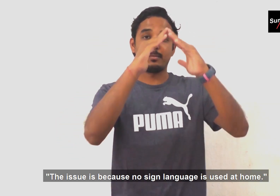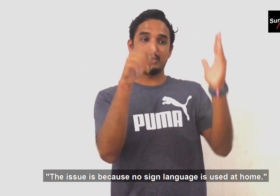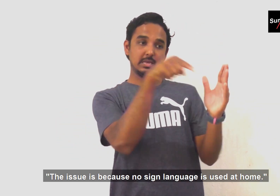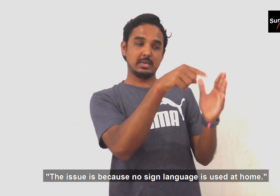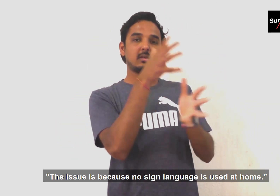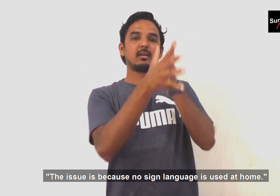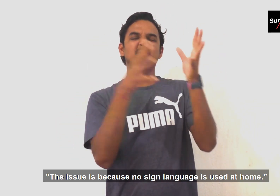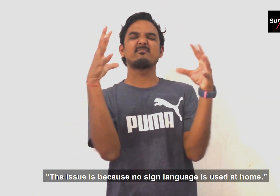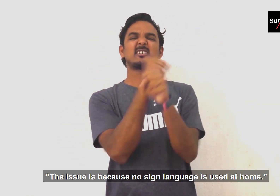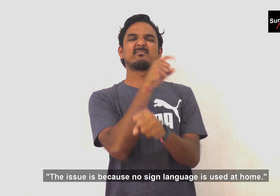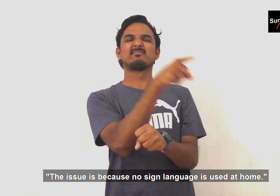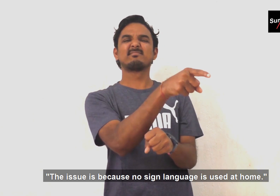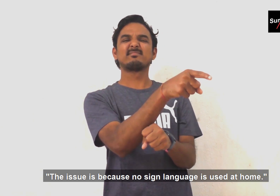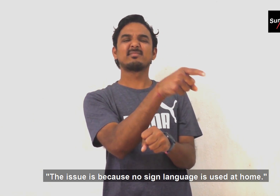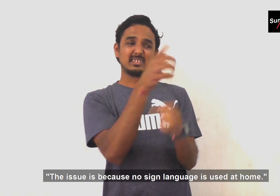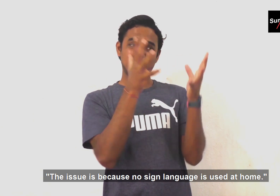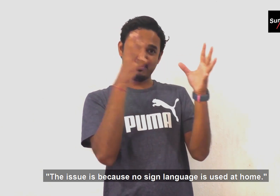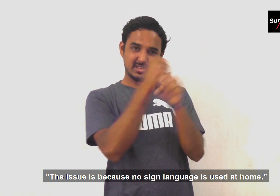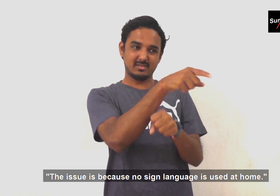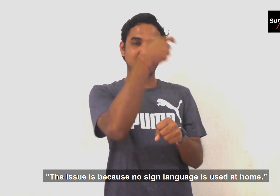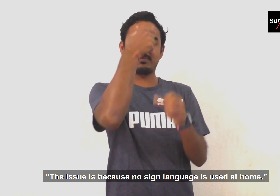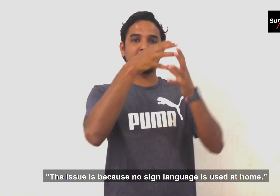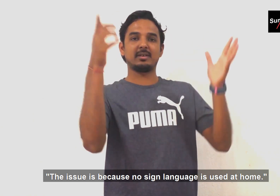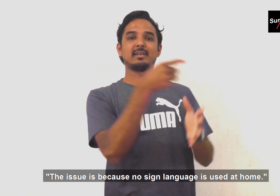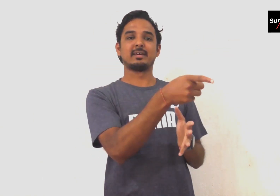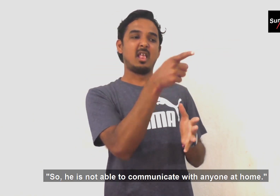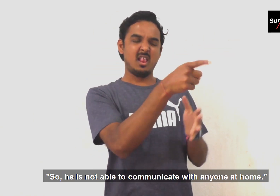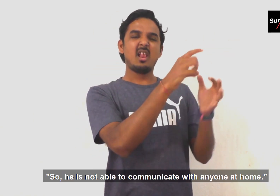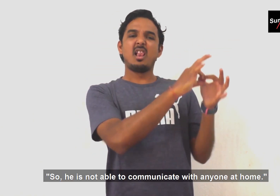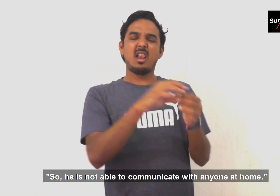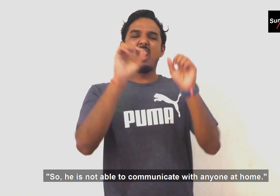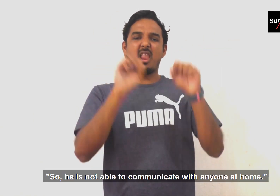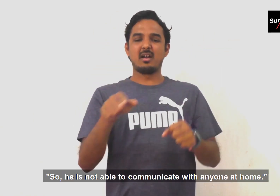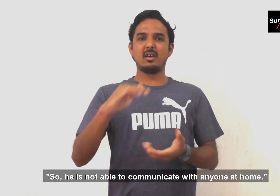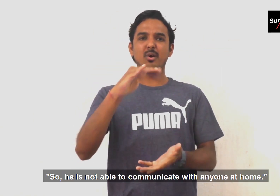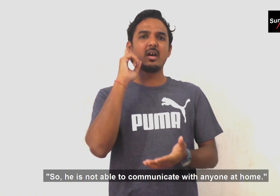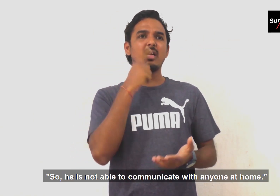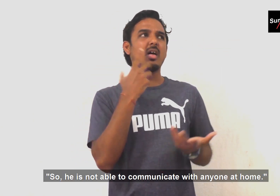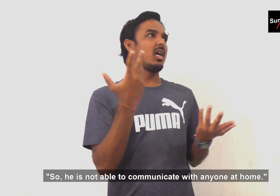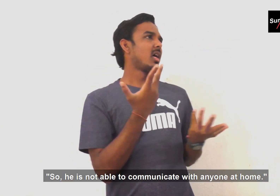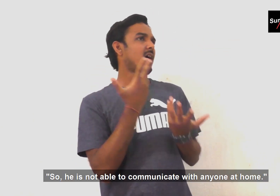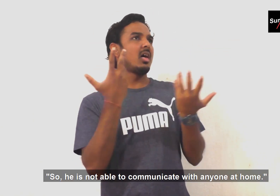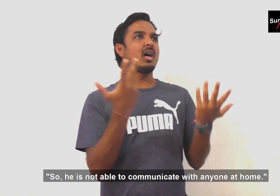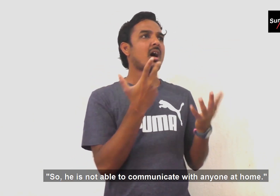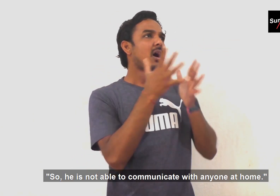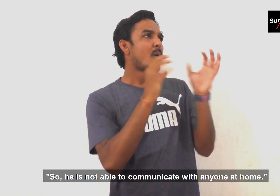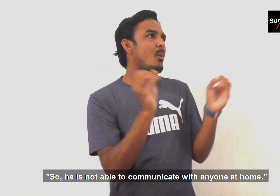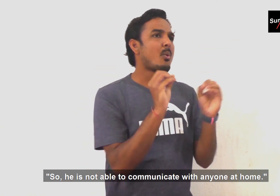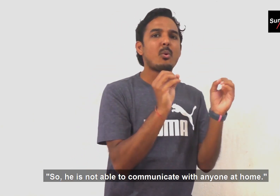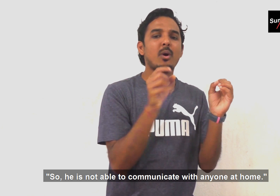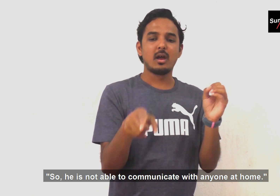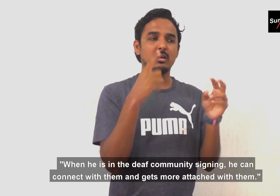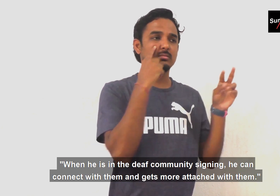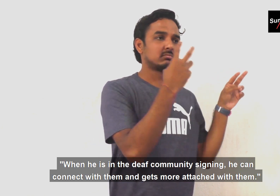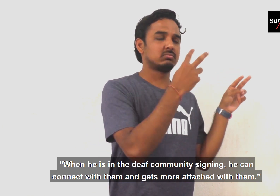is because no sign language is used at home. So, he is not able to communicate with anyone at home.